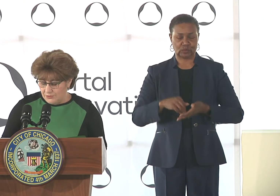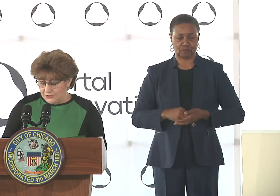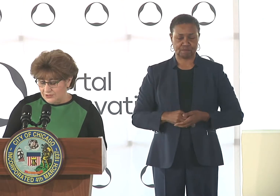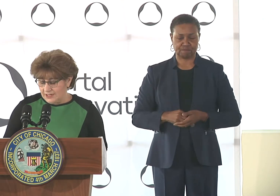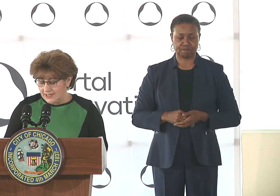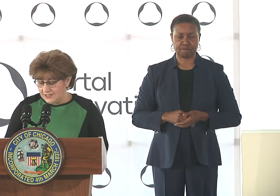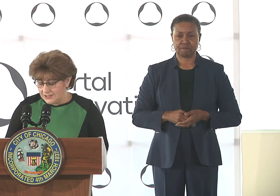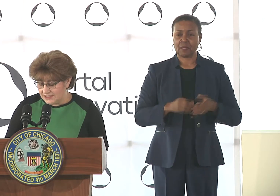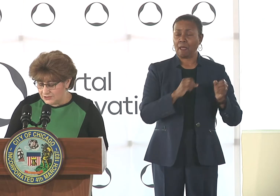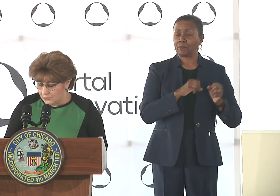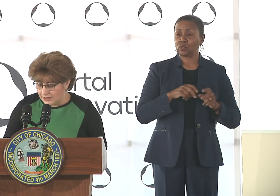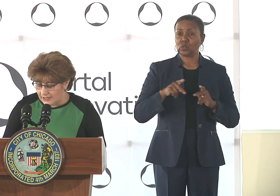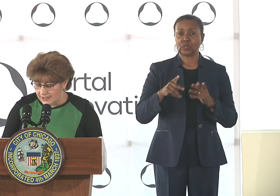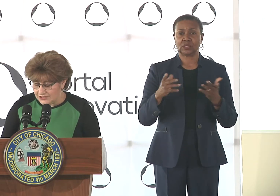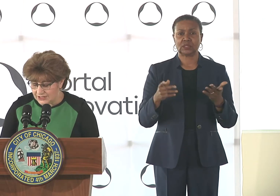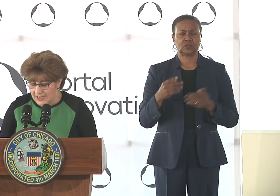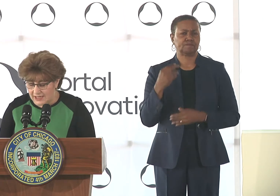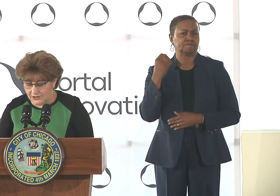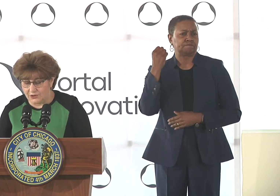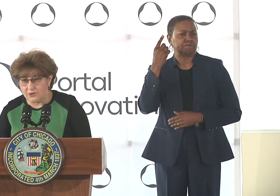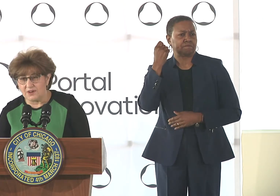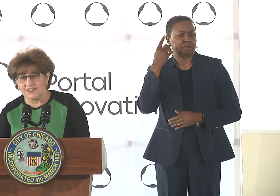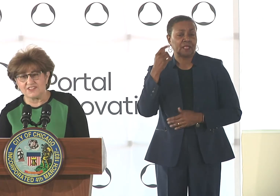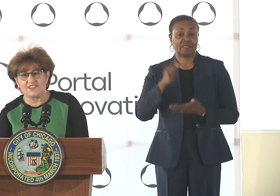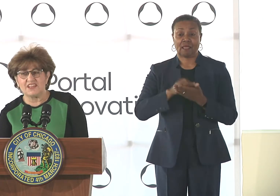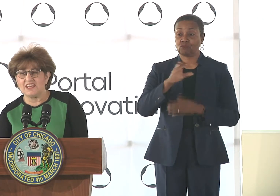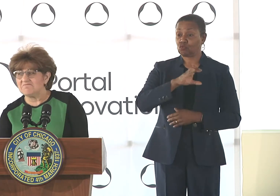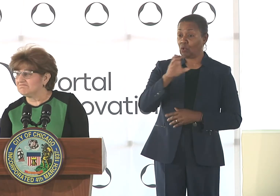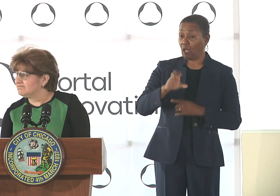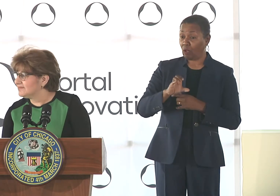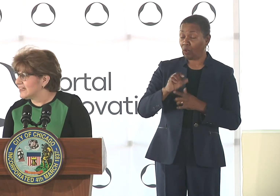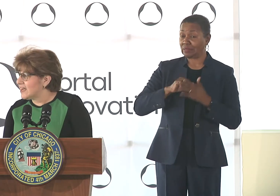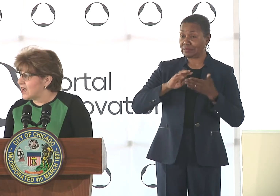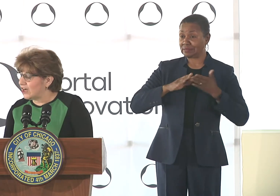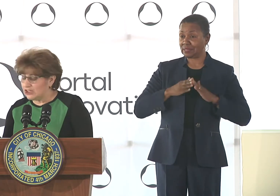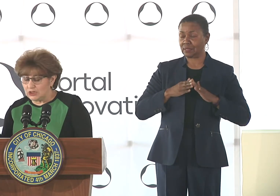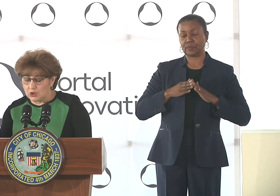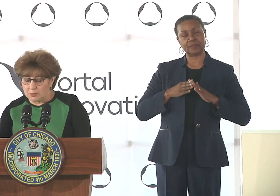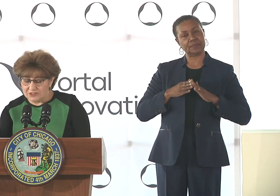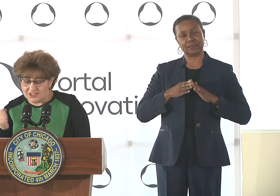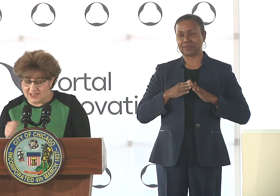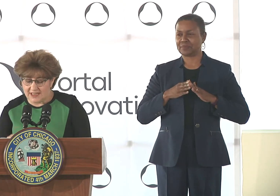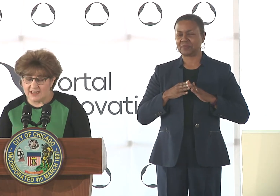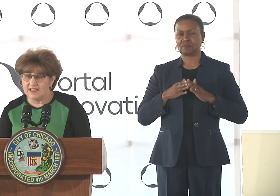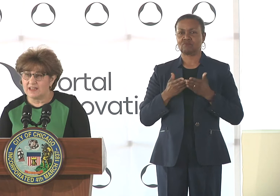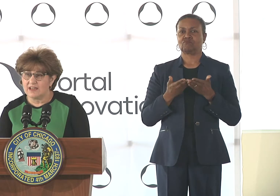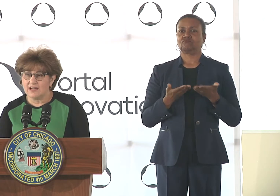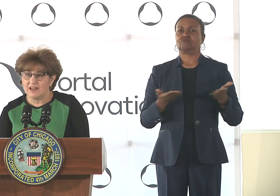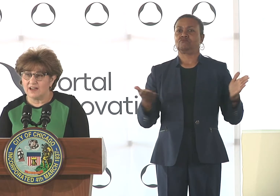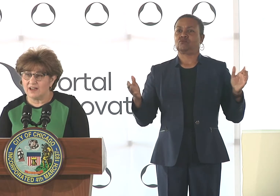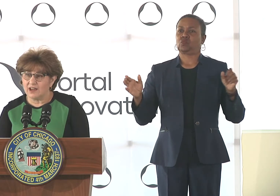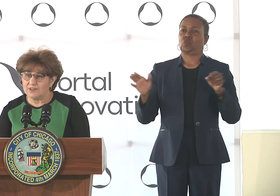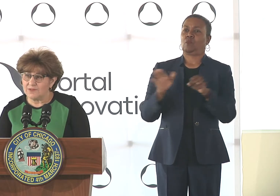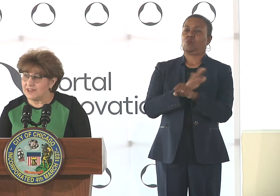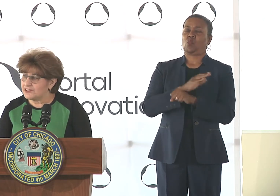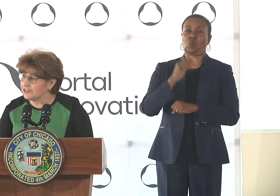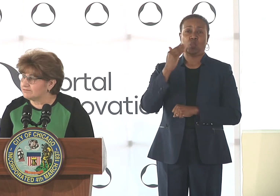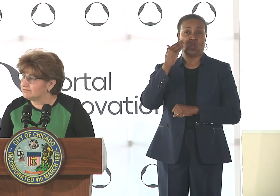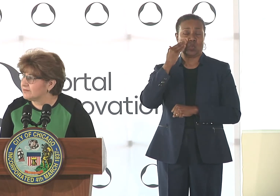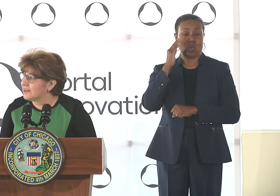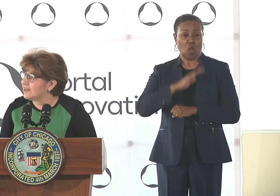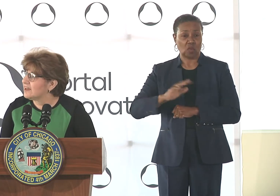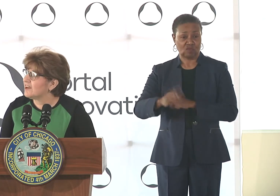and opportunities to realize Chicago as a city, a global city of